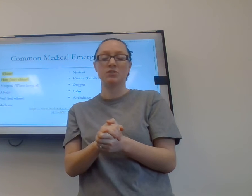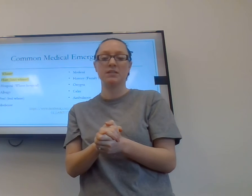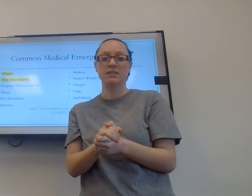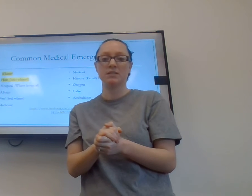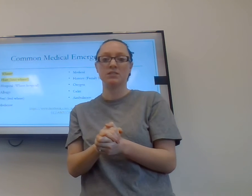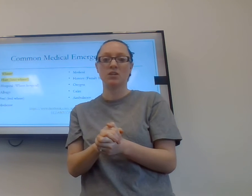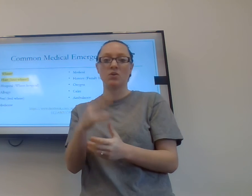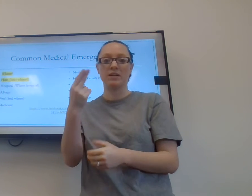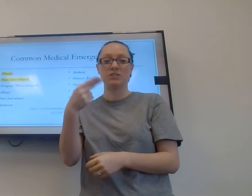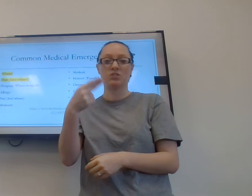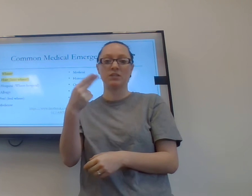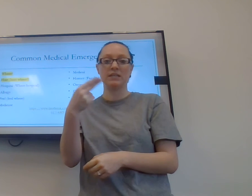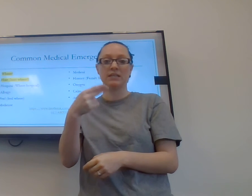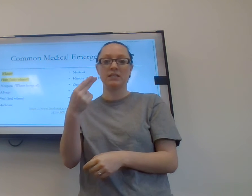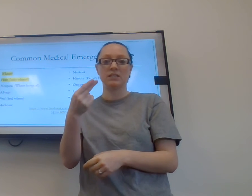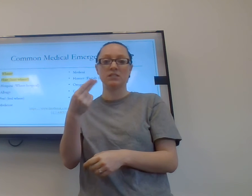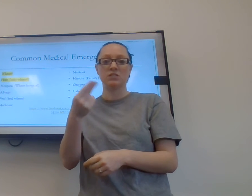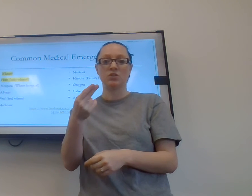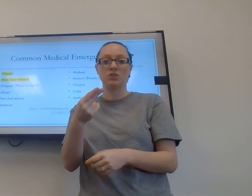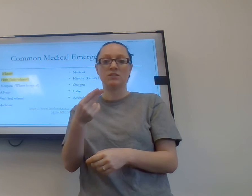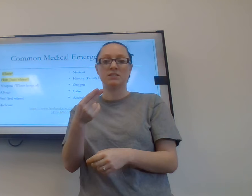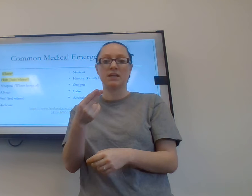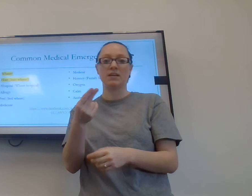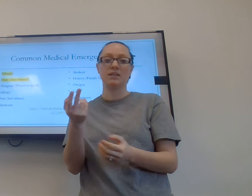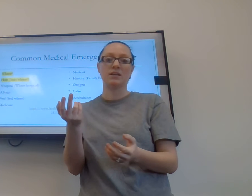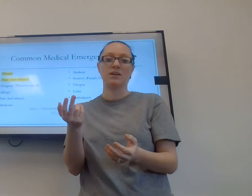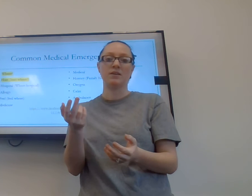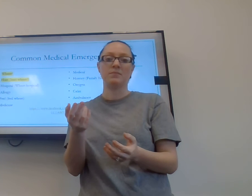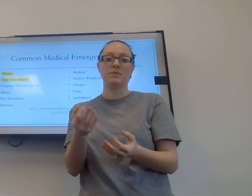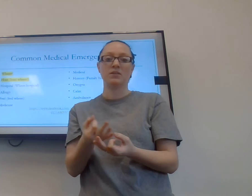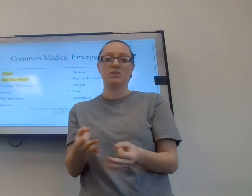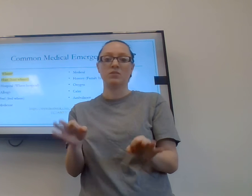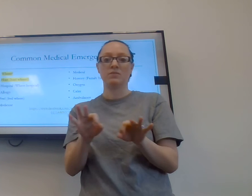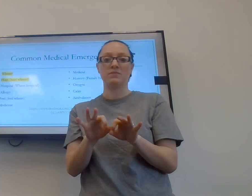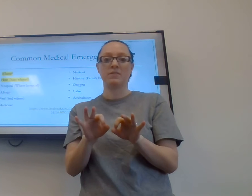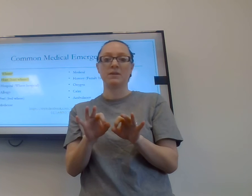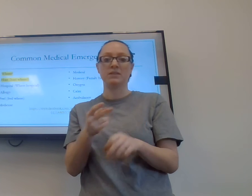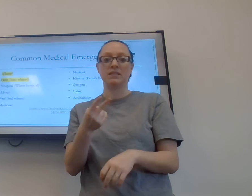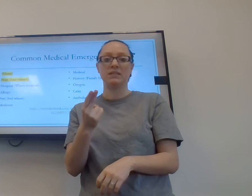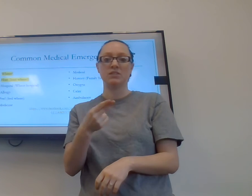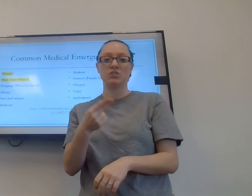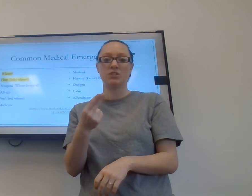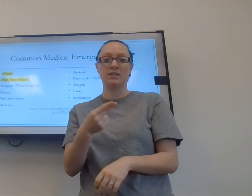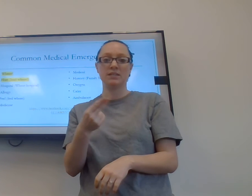History. So history. So you could say your family history.